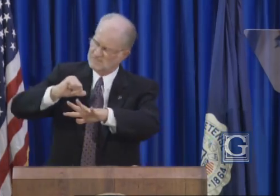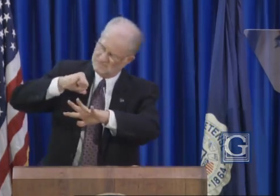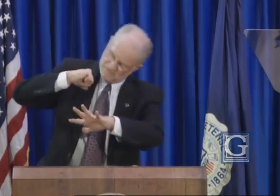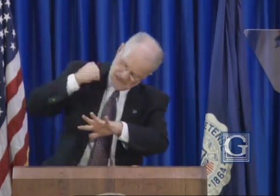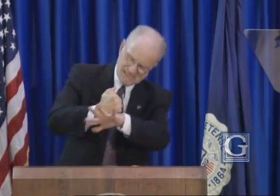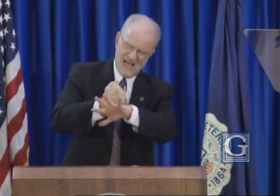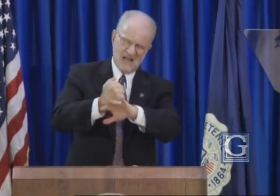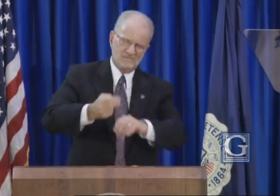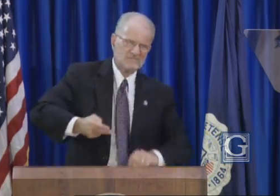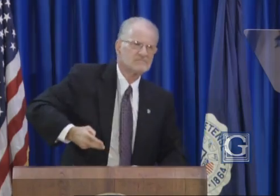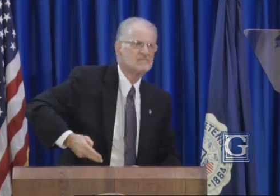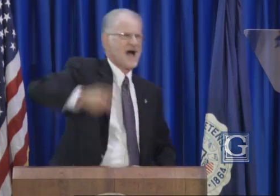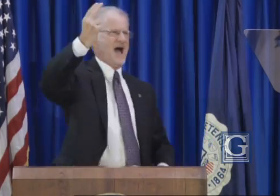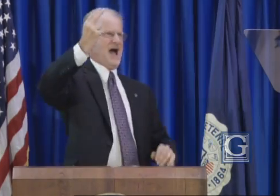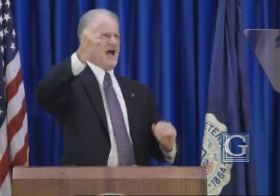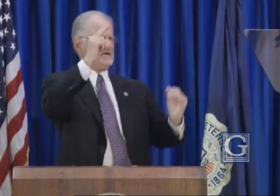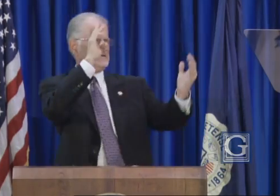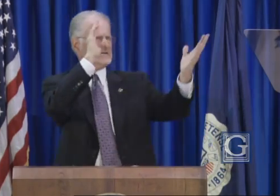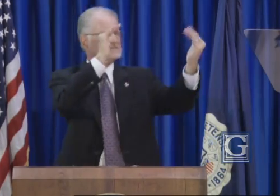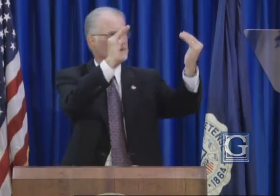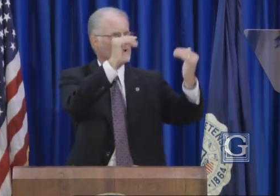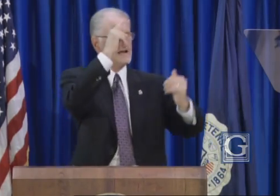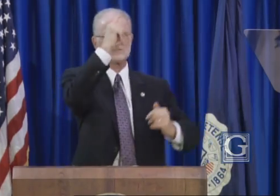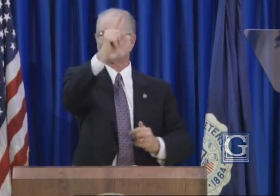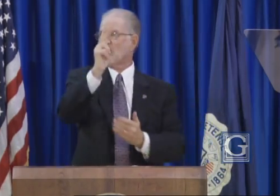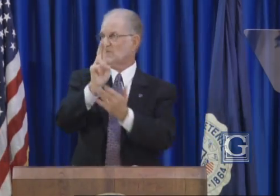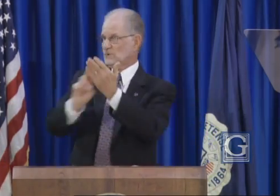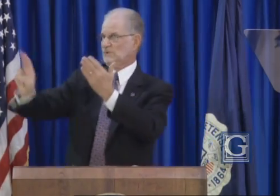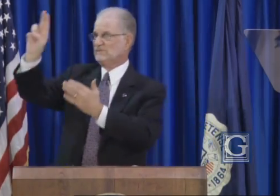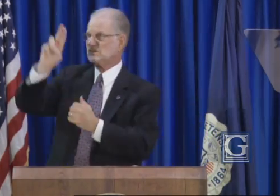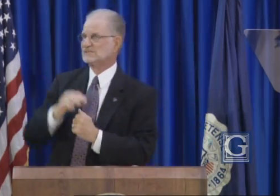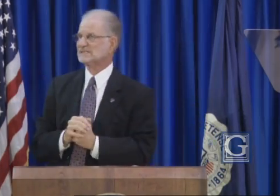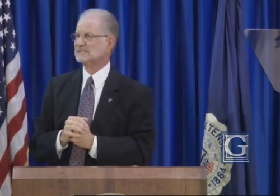has nonetheless set very high expectations for the university.